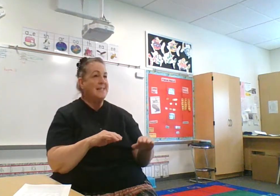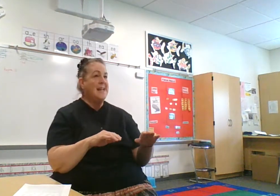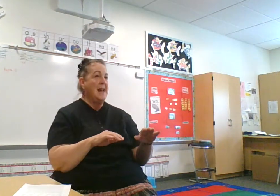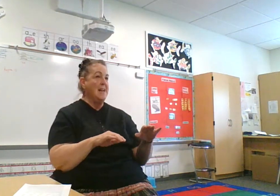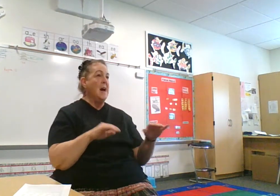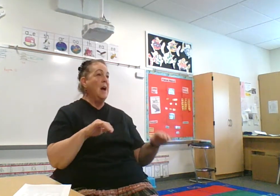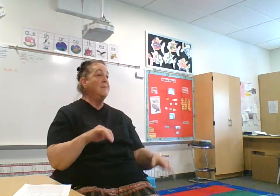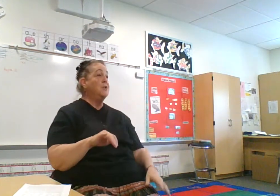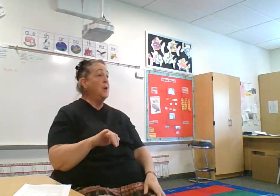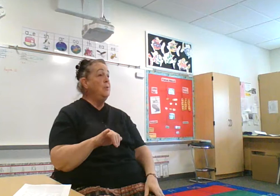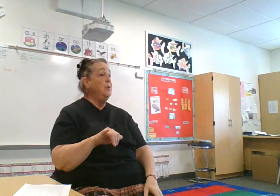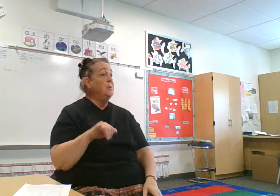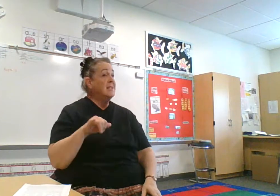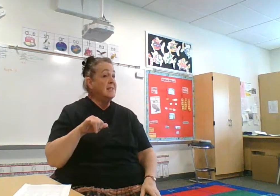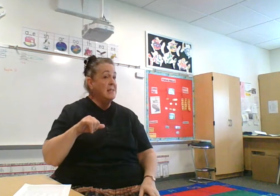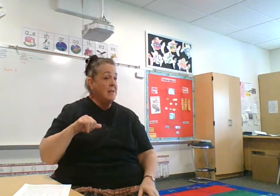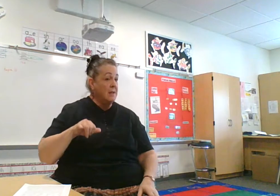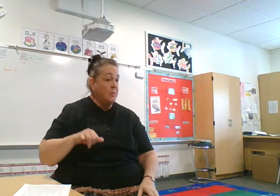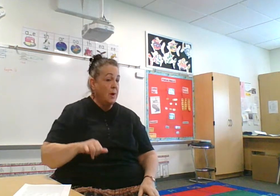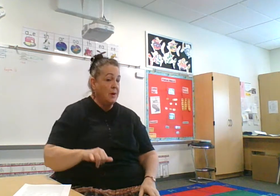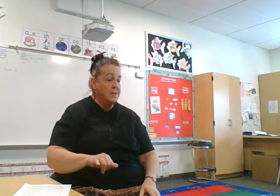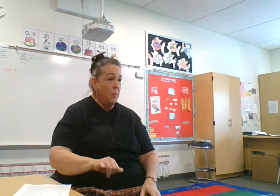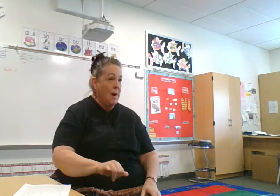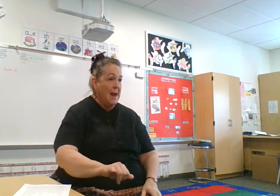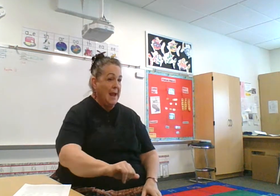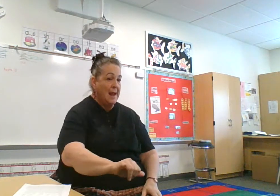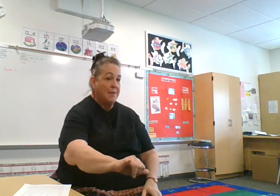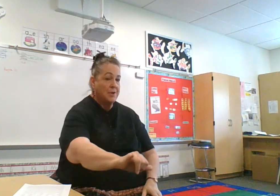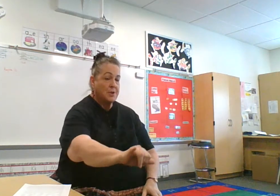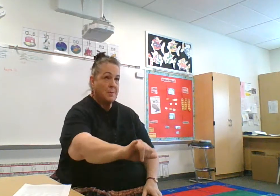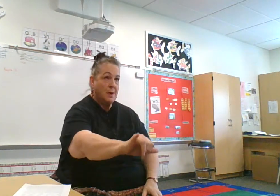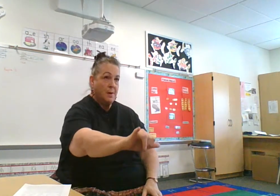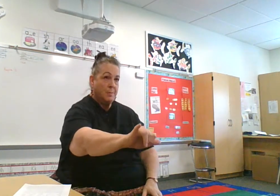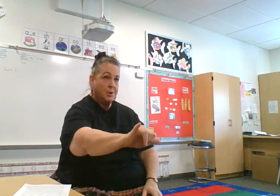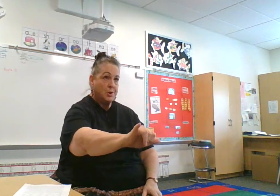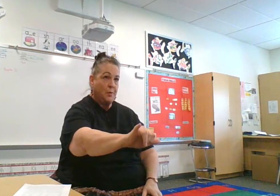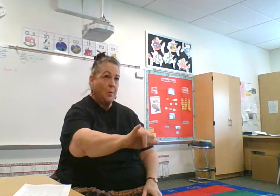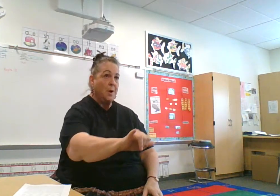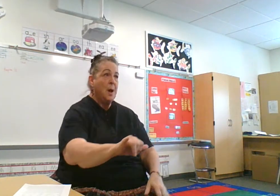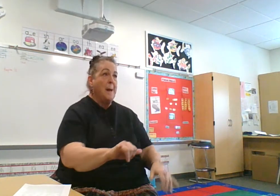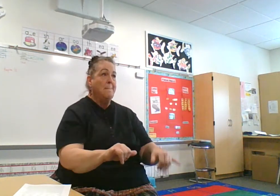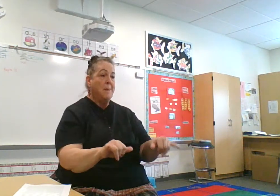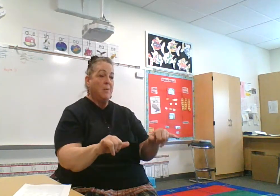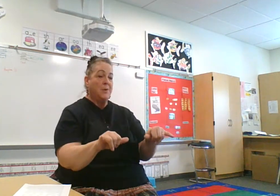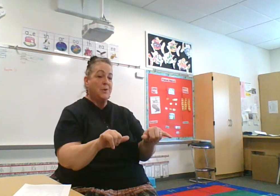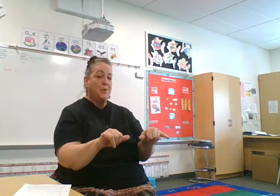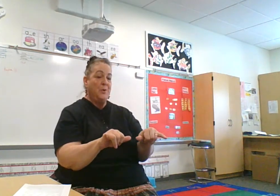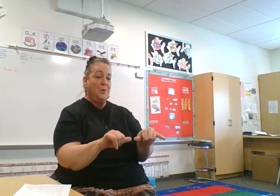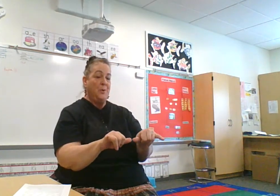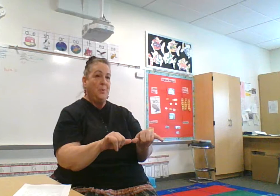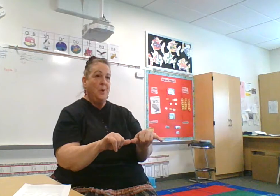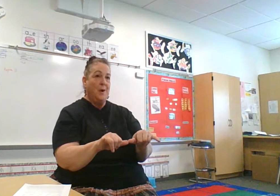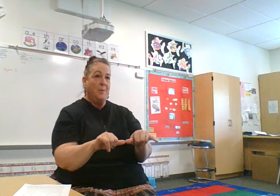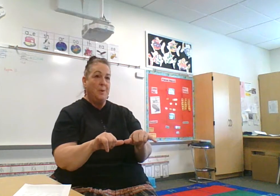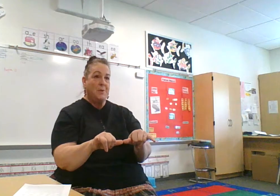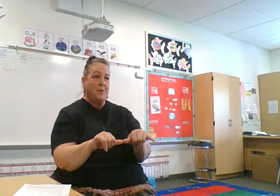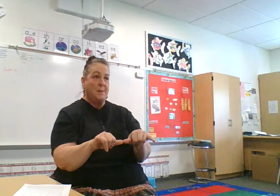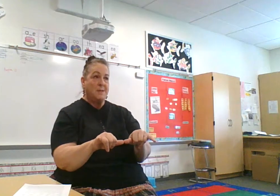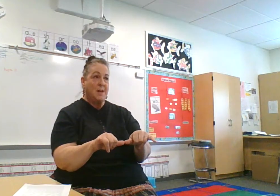Stay. Now I've shown you still where it's a Y hand that just pushes forward, but with your thumbs